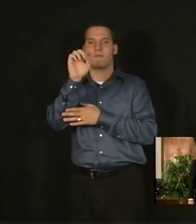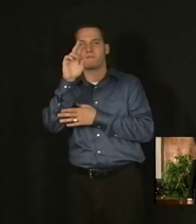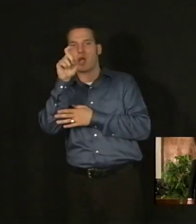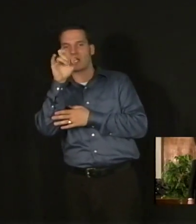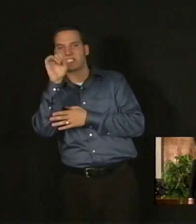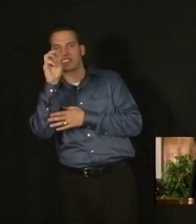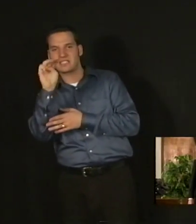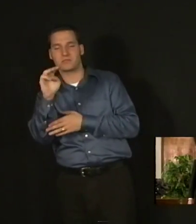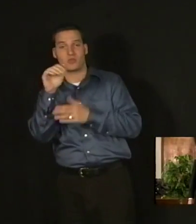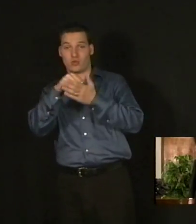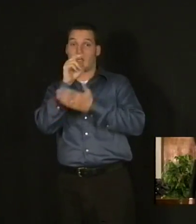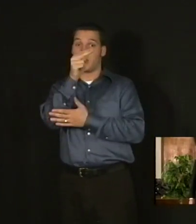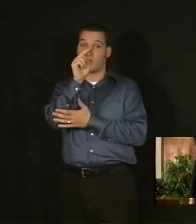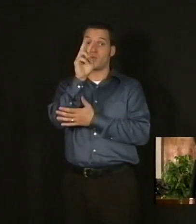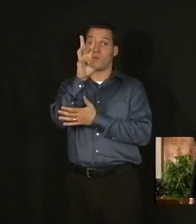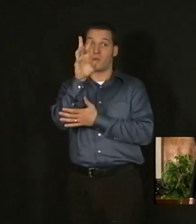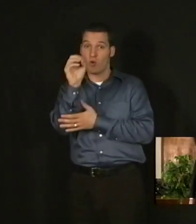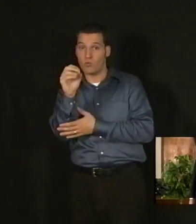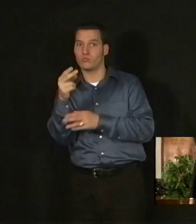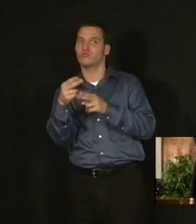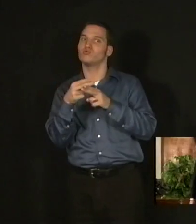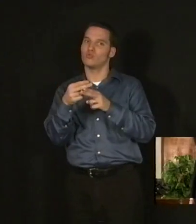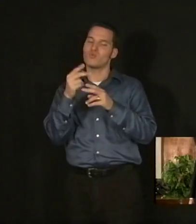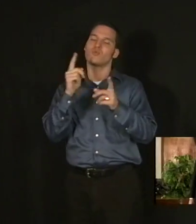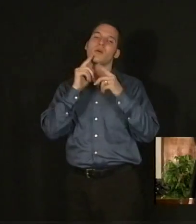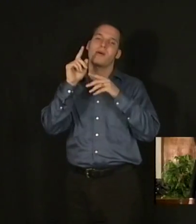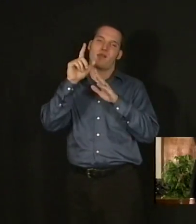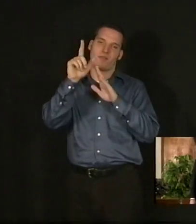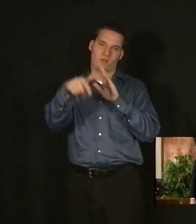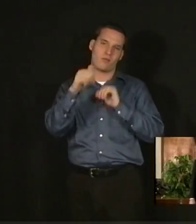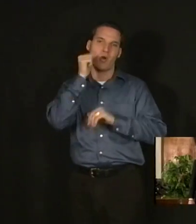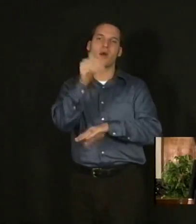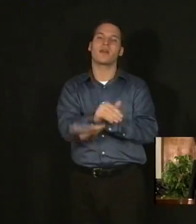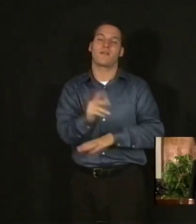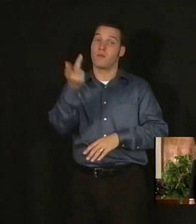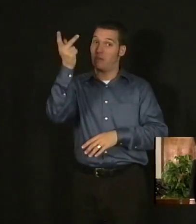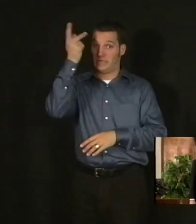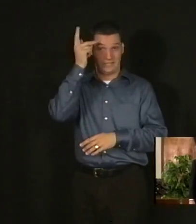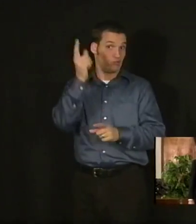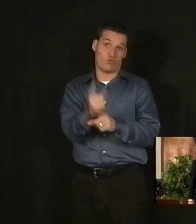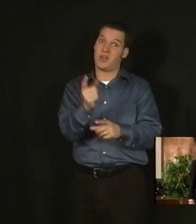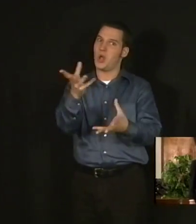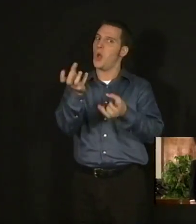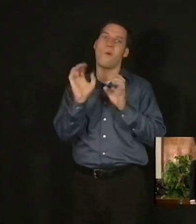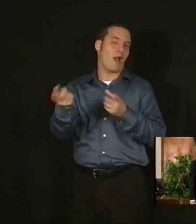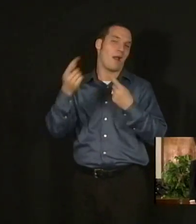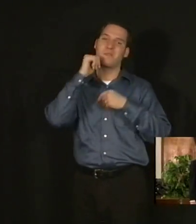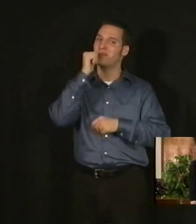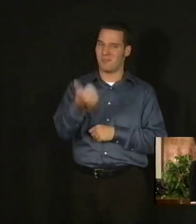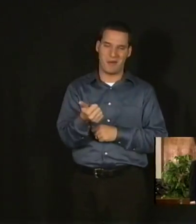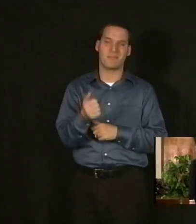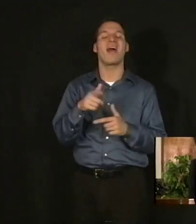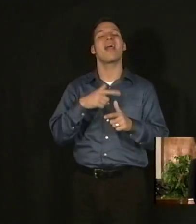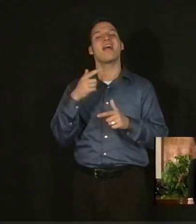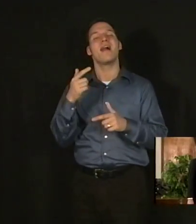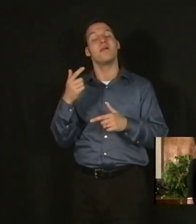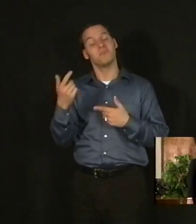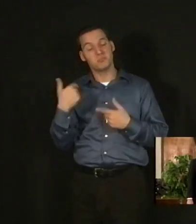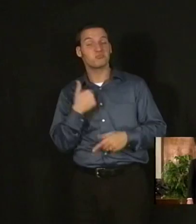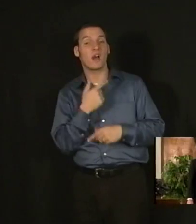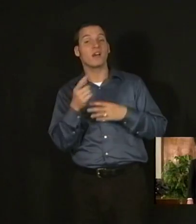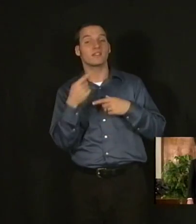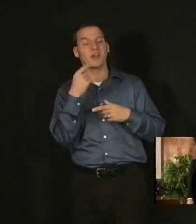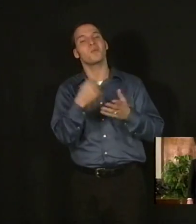and the New World Order. Coming soon. We'll talk about that tomorrow night. Very politically incorrect. You don't want to come tomorrow. And then we'll tell